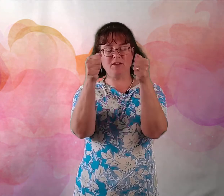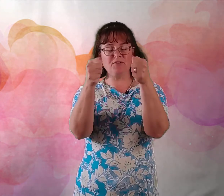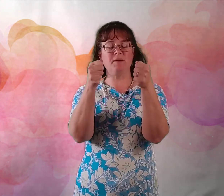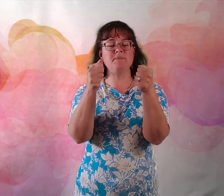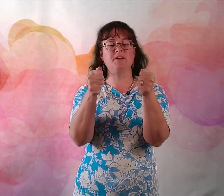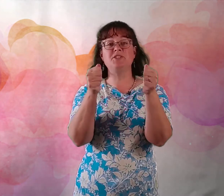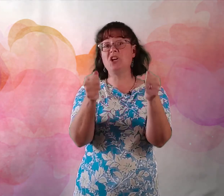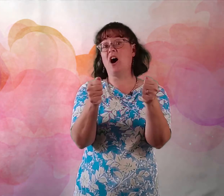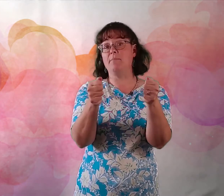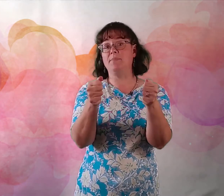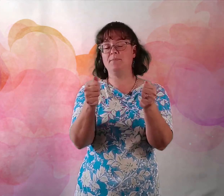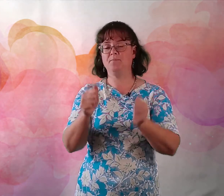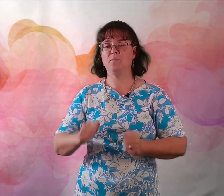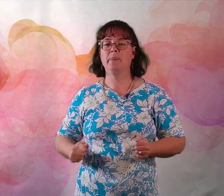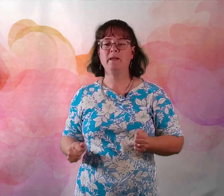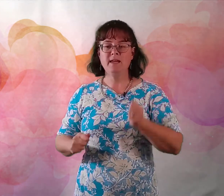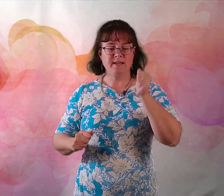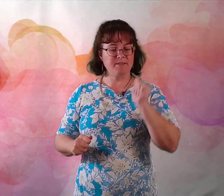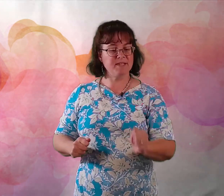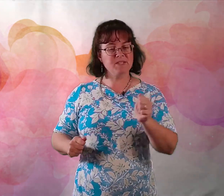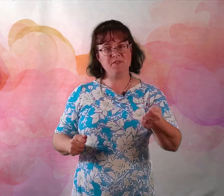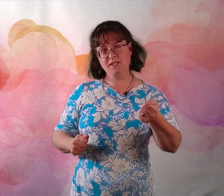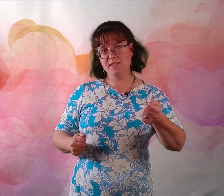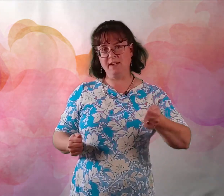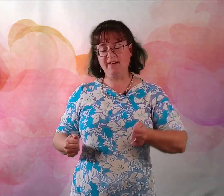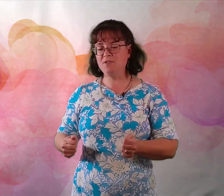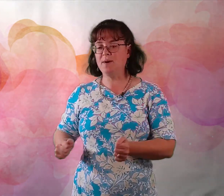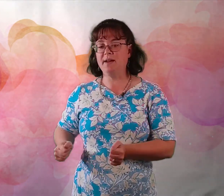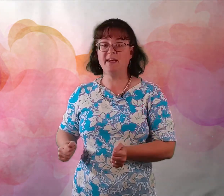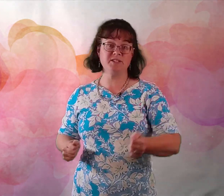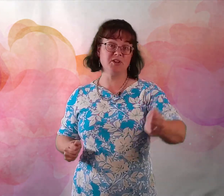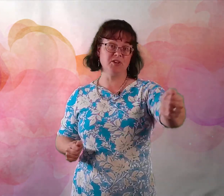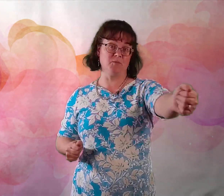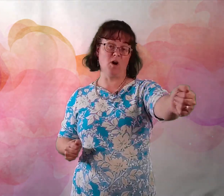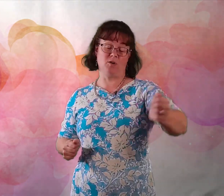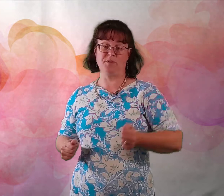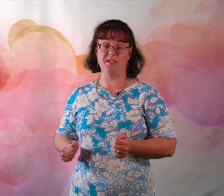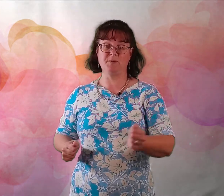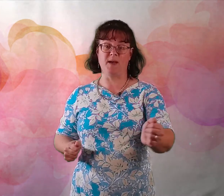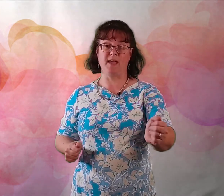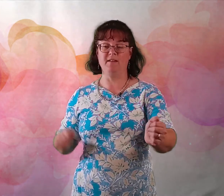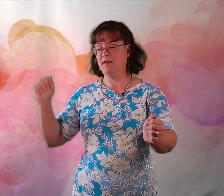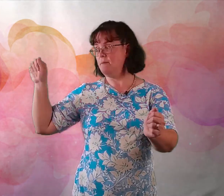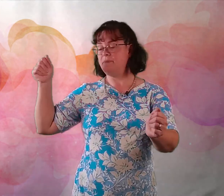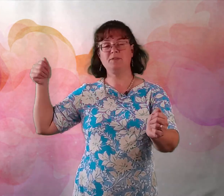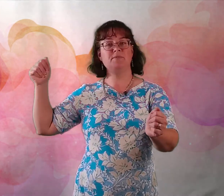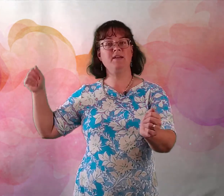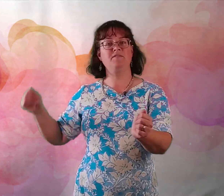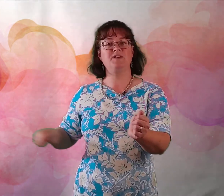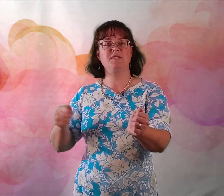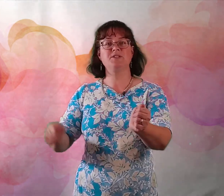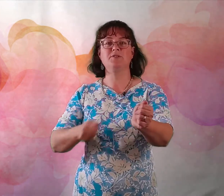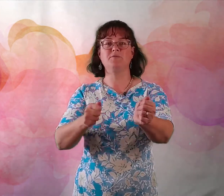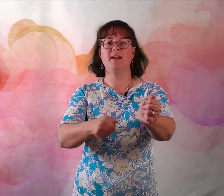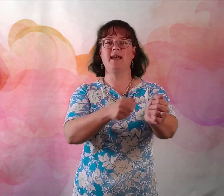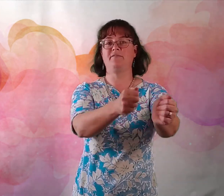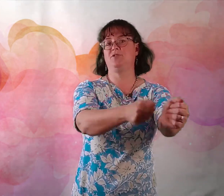your thumbs on top. Now this fist, the left one, it's going to go this way, but the right fist is going to run after